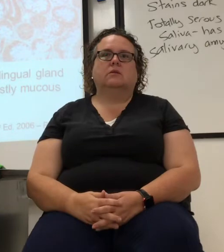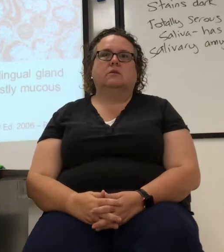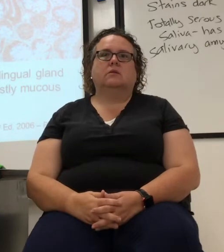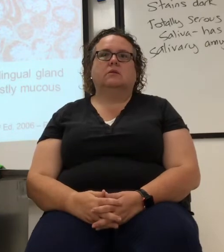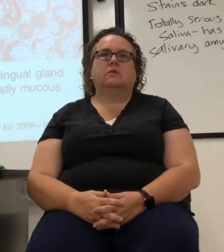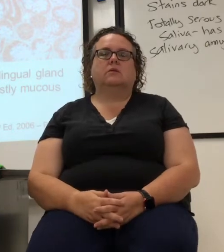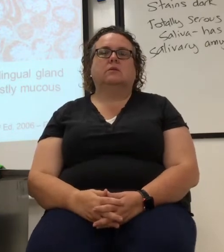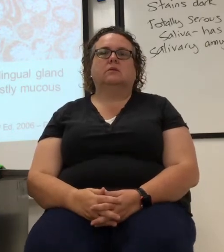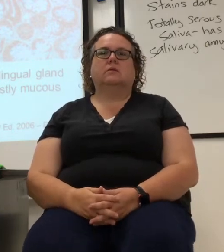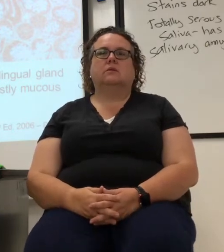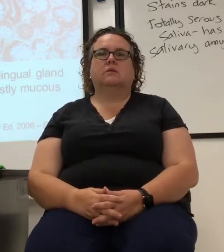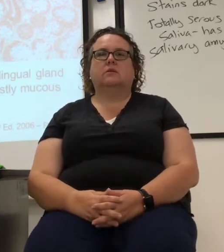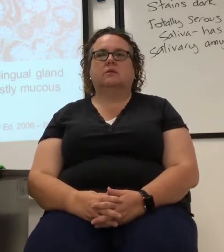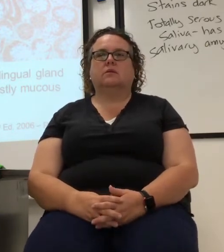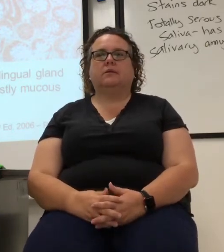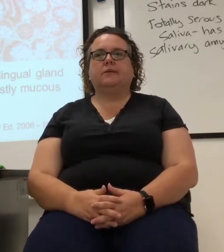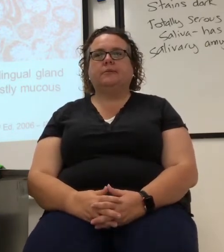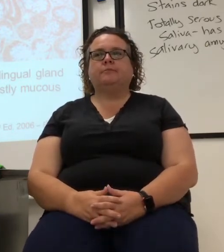Saliva.